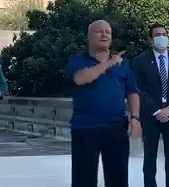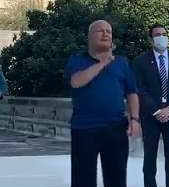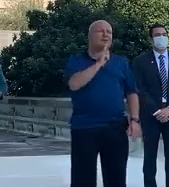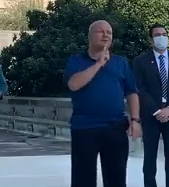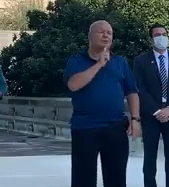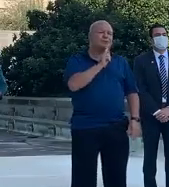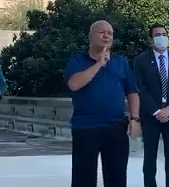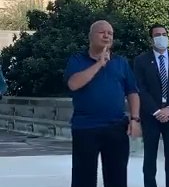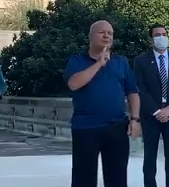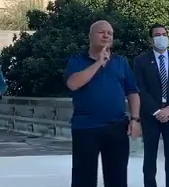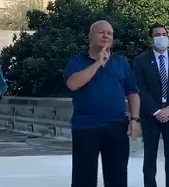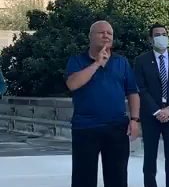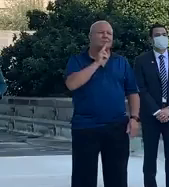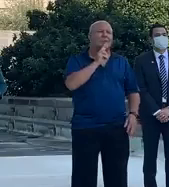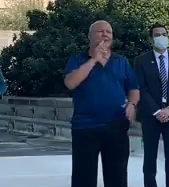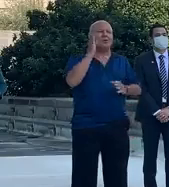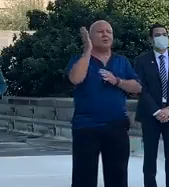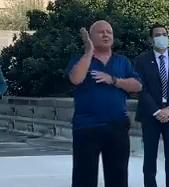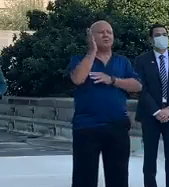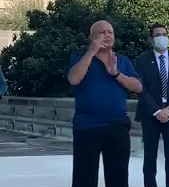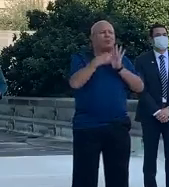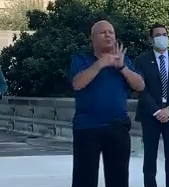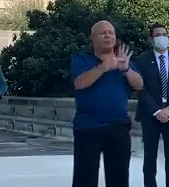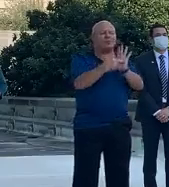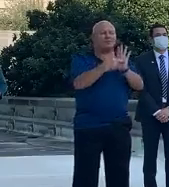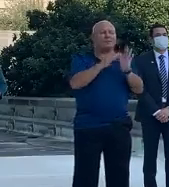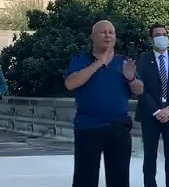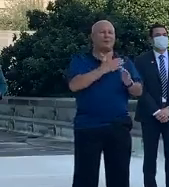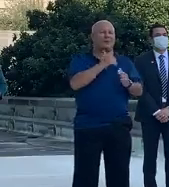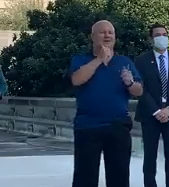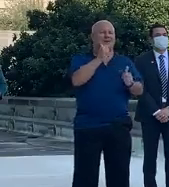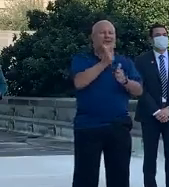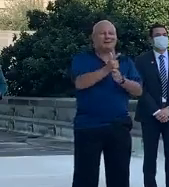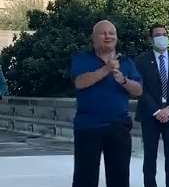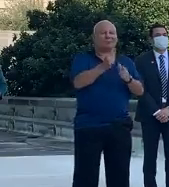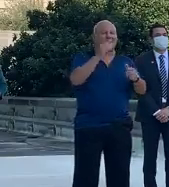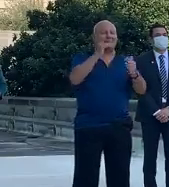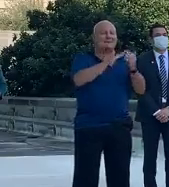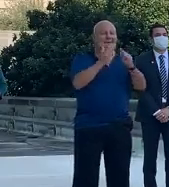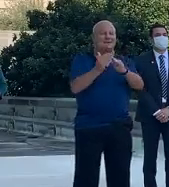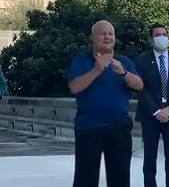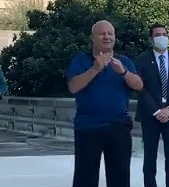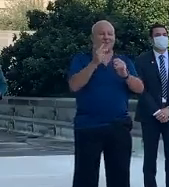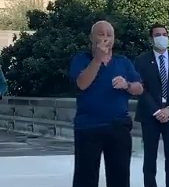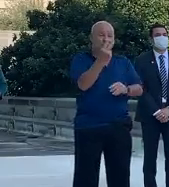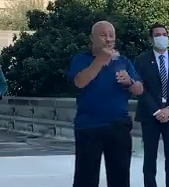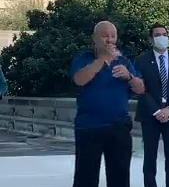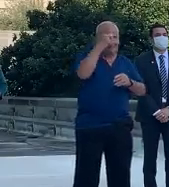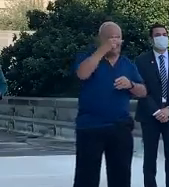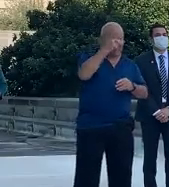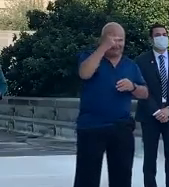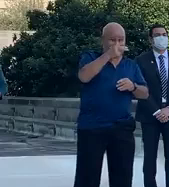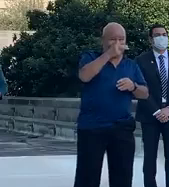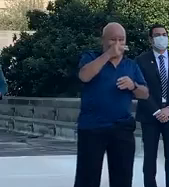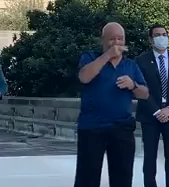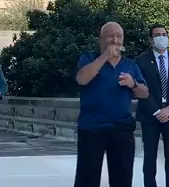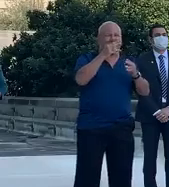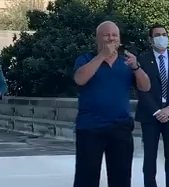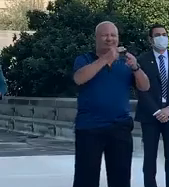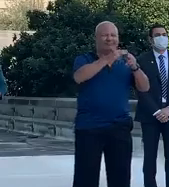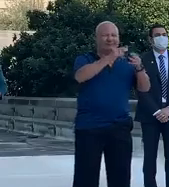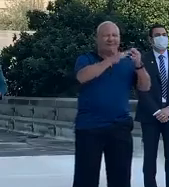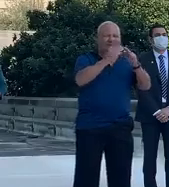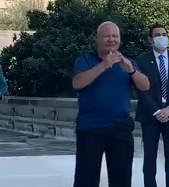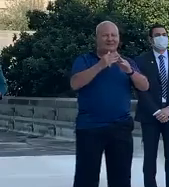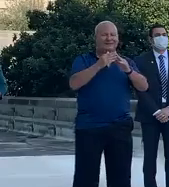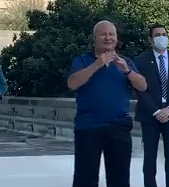Honduras, representing our sister cities. We have two sister cities in Mexico, Mérida and Querétaro,